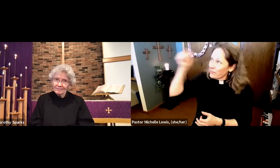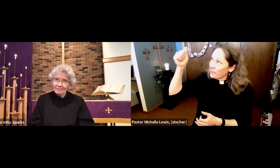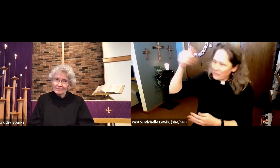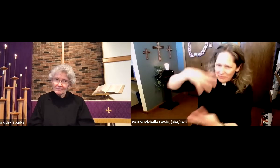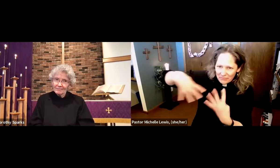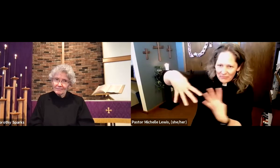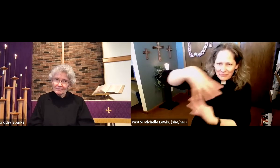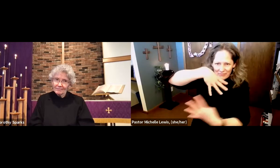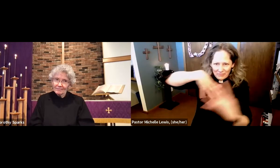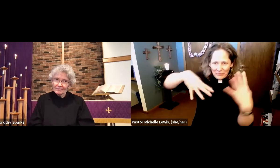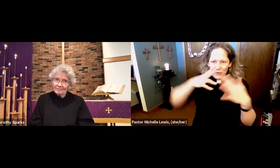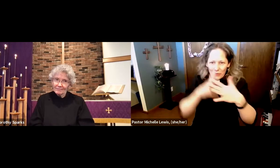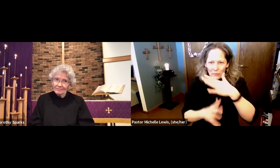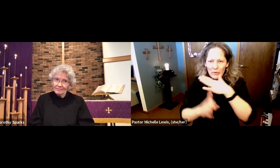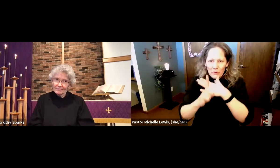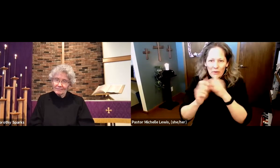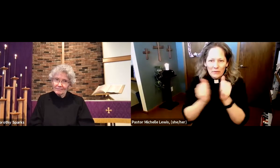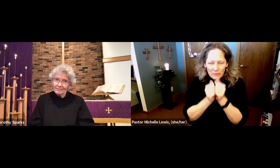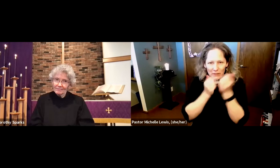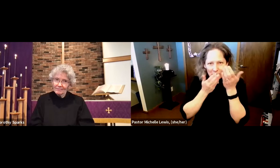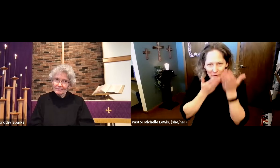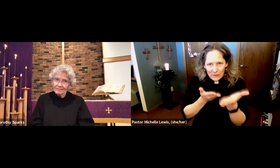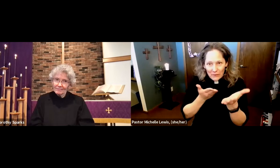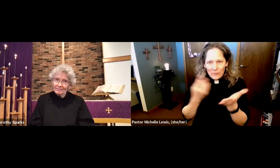and the communion of the Holy Spirit